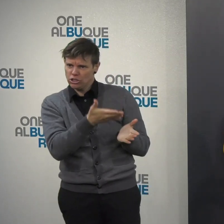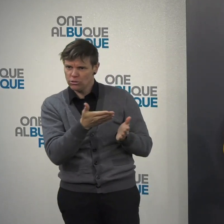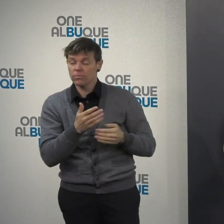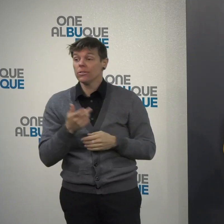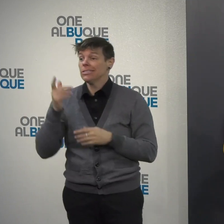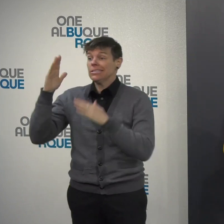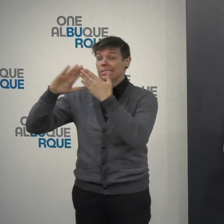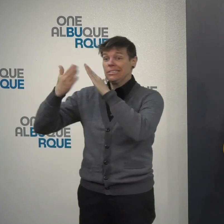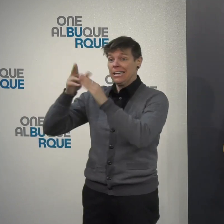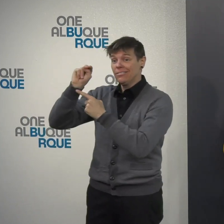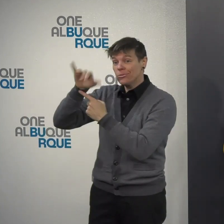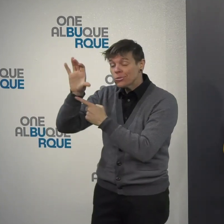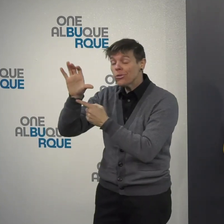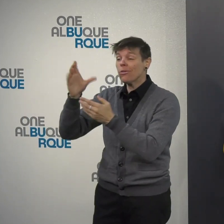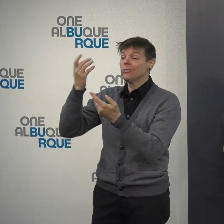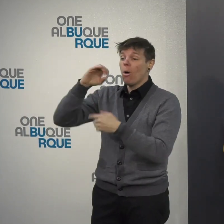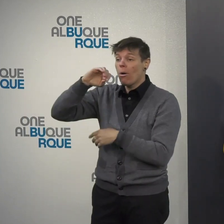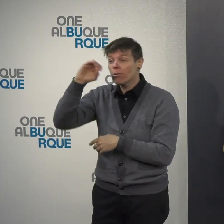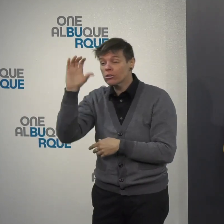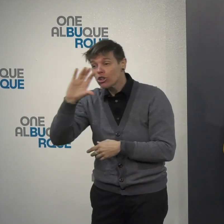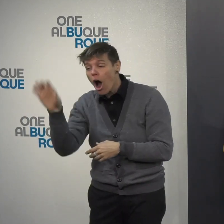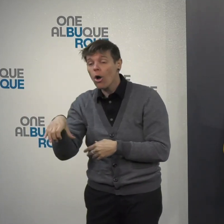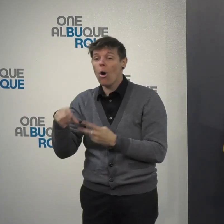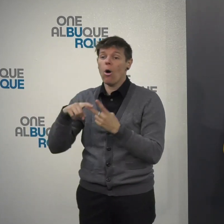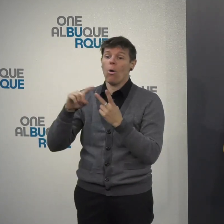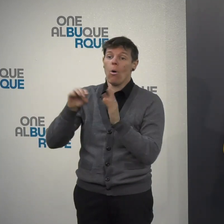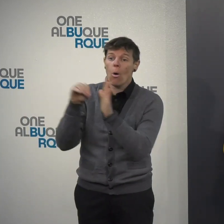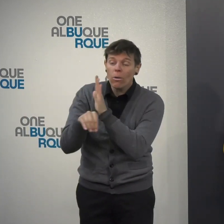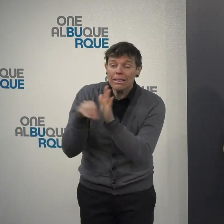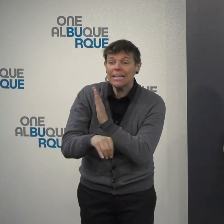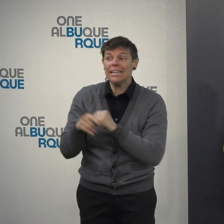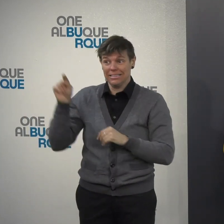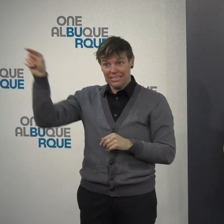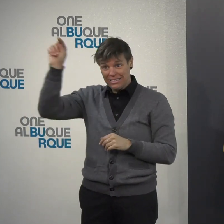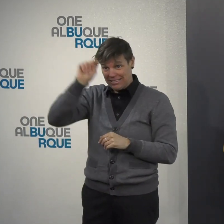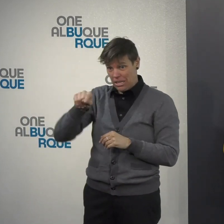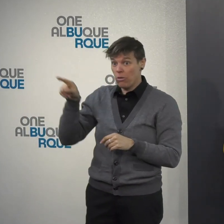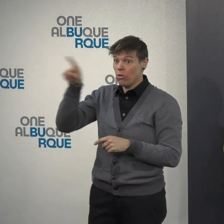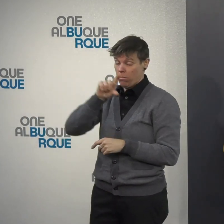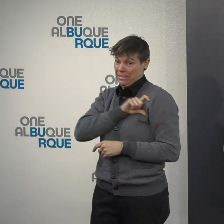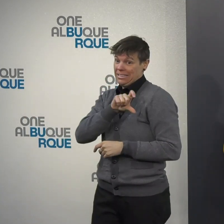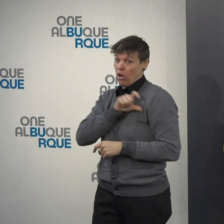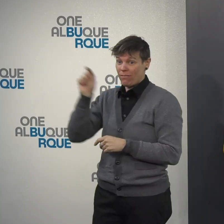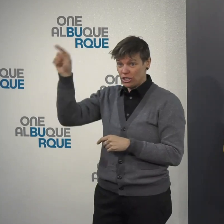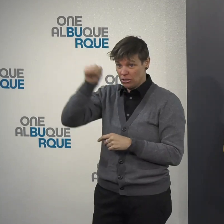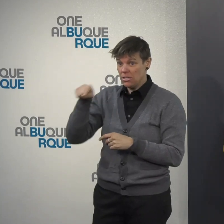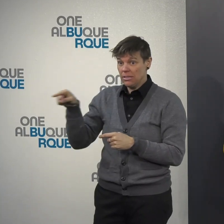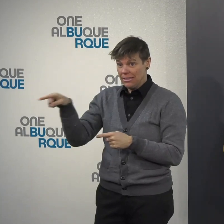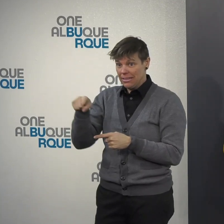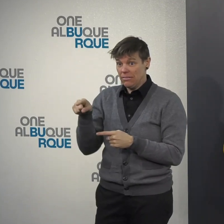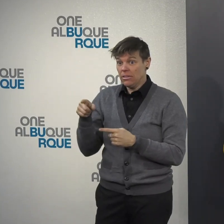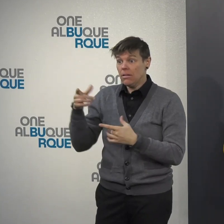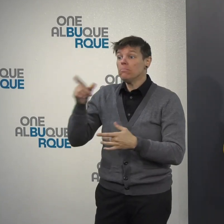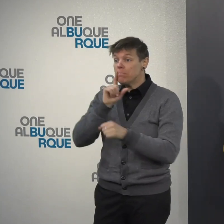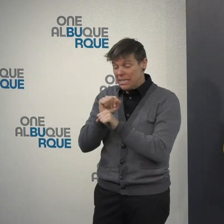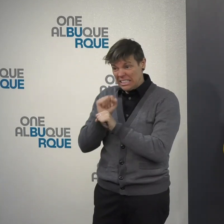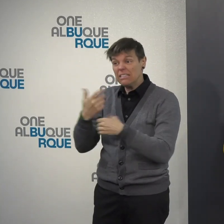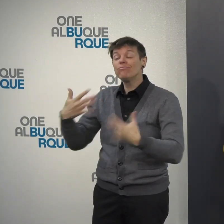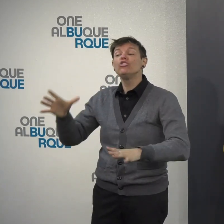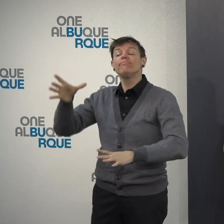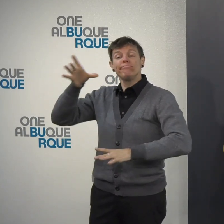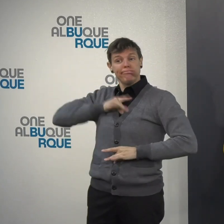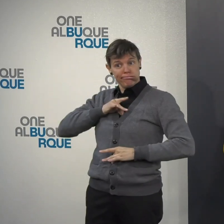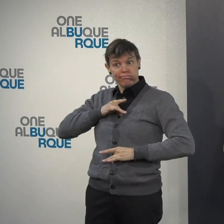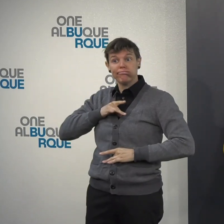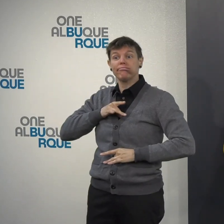coming down with Corona has been a major, major problem. It has crippled police departments in parts of the country. And we also know that this is a